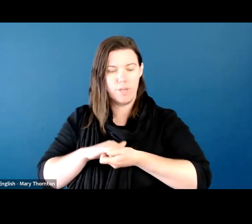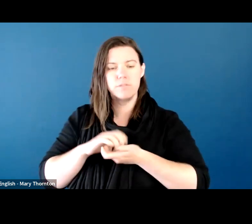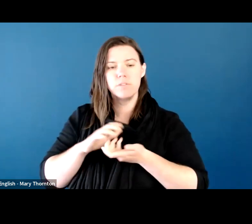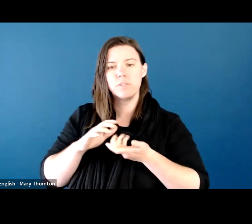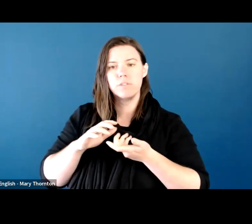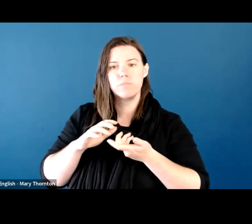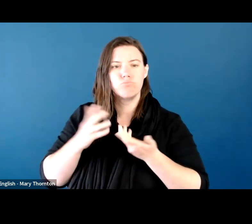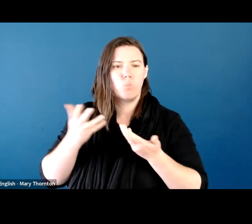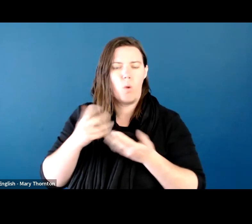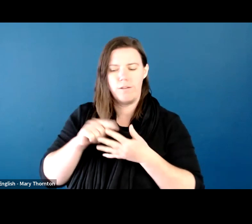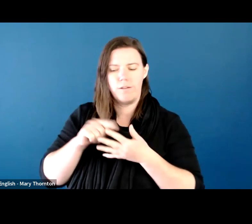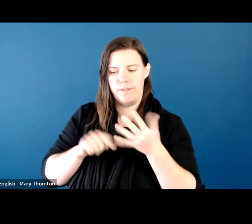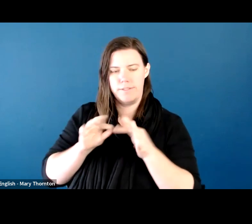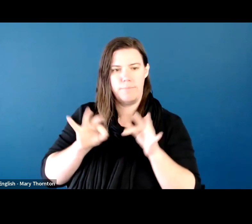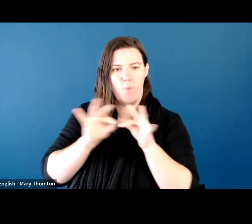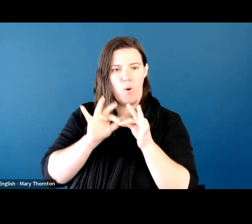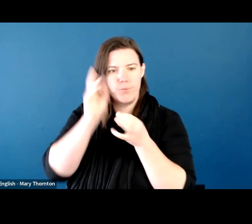Anyone want to kick it off?